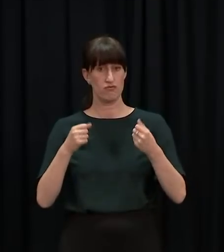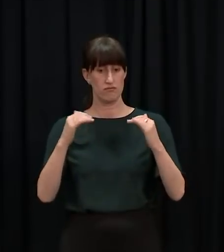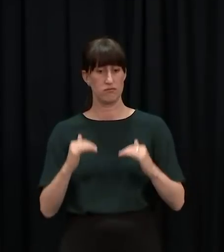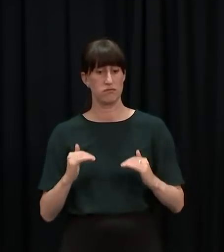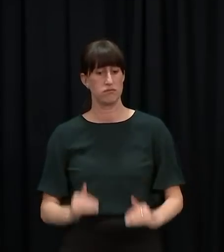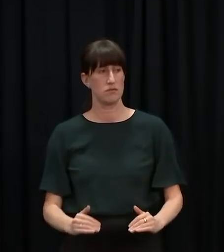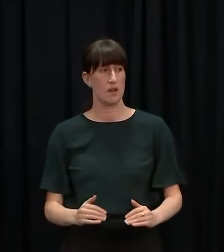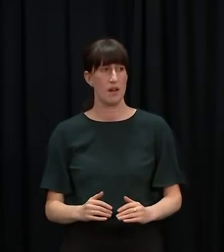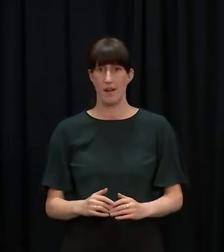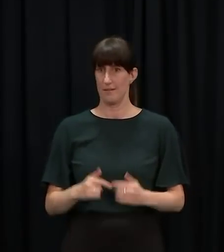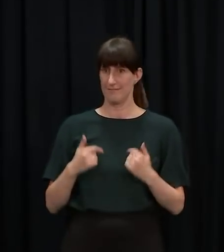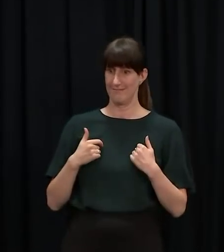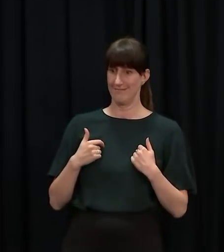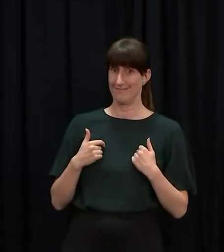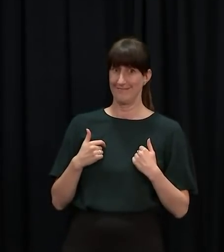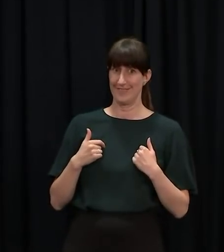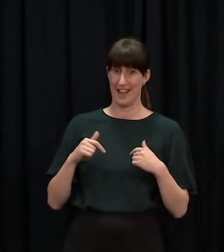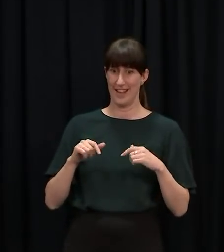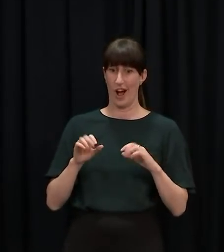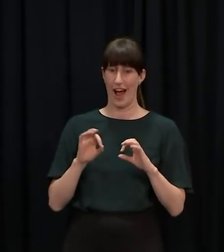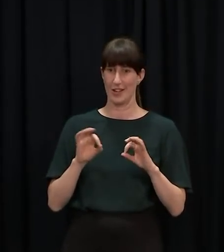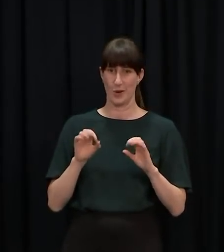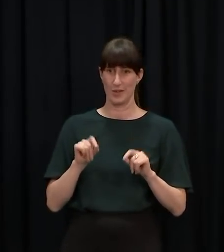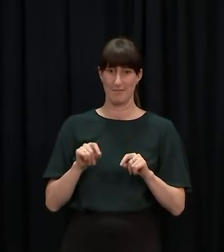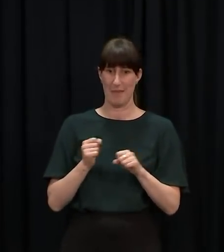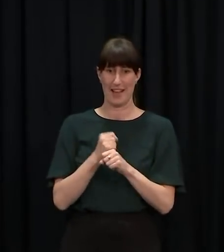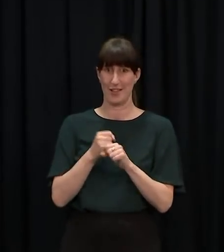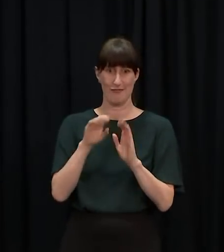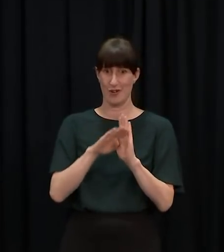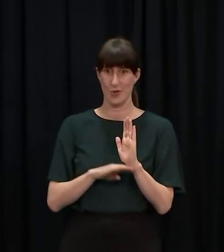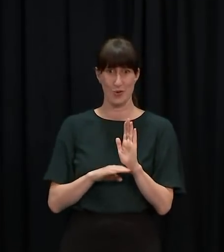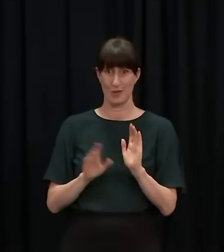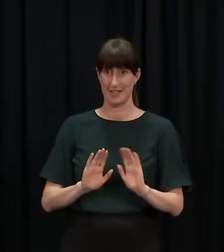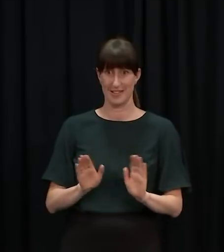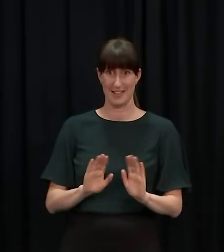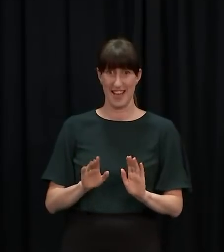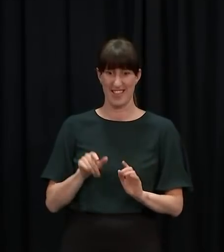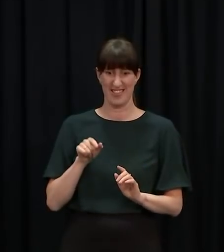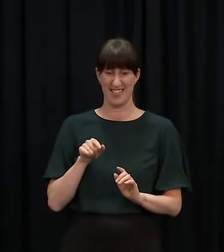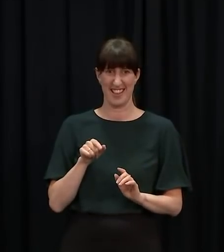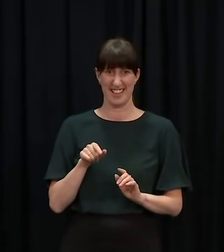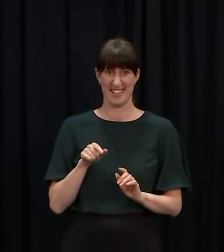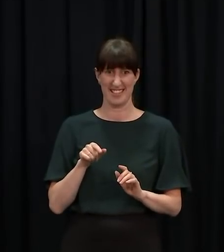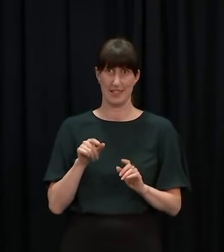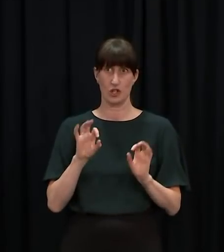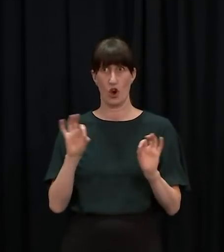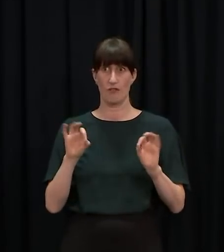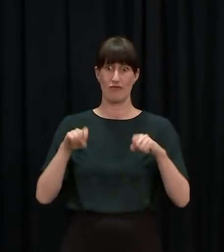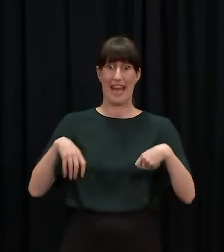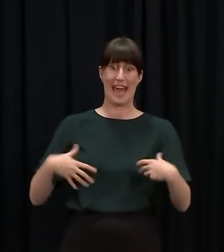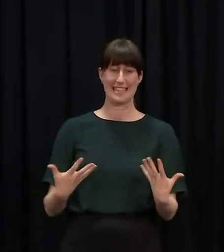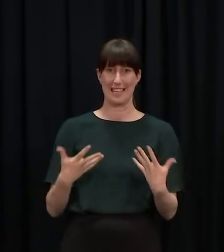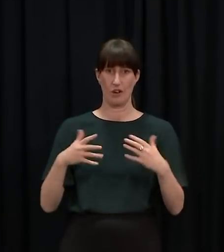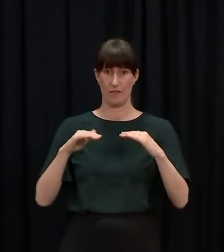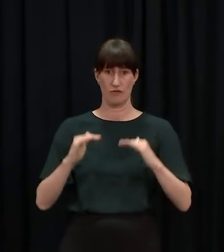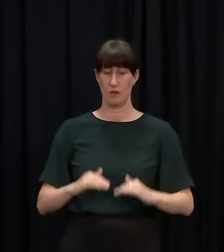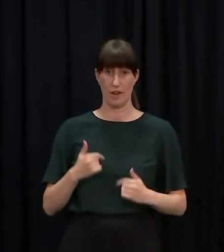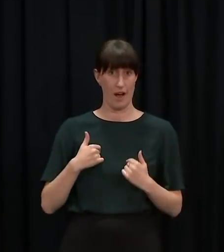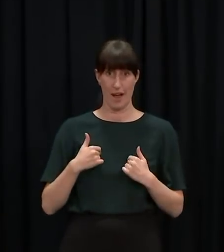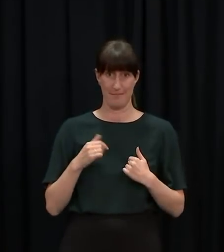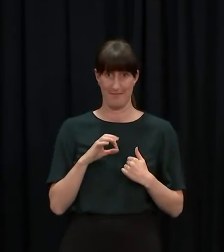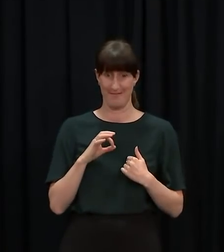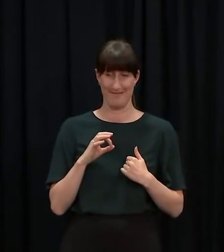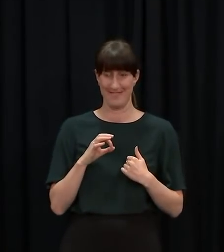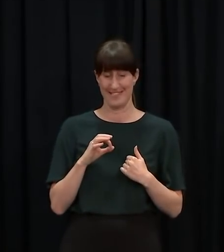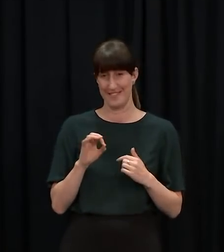fact, there's not much relaxation in this role at the moment. Yeah. But the first part of your statement is correct. We are not looking for any